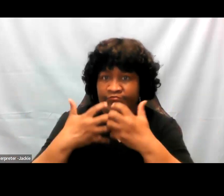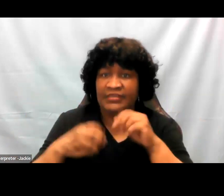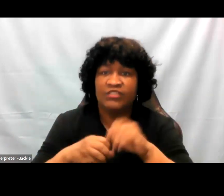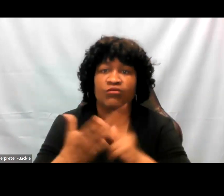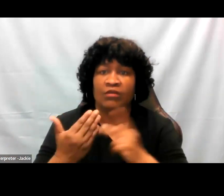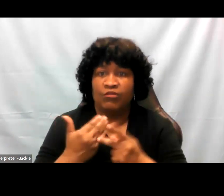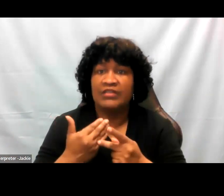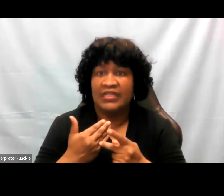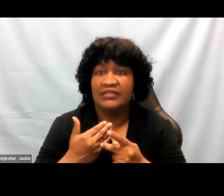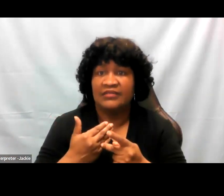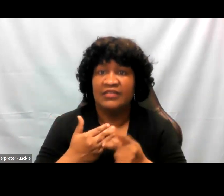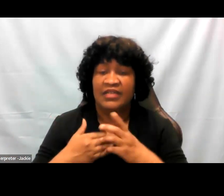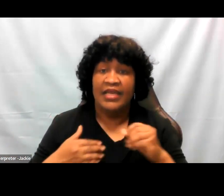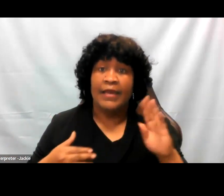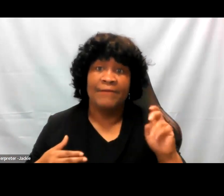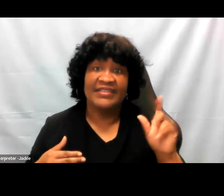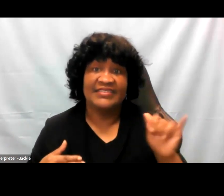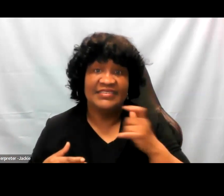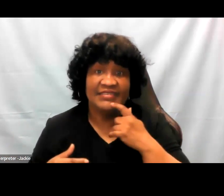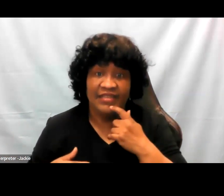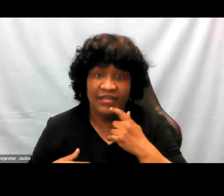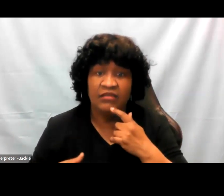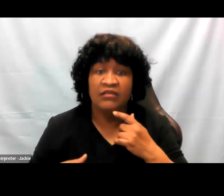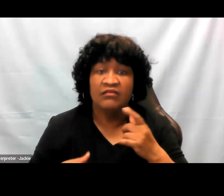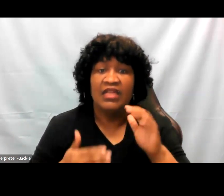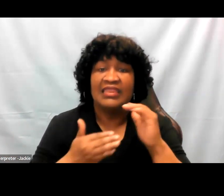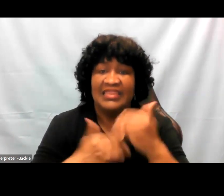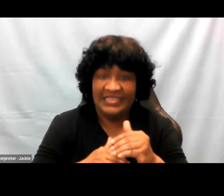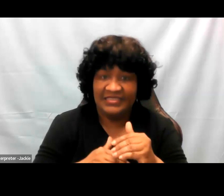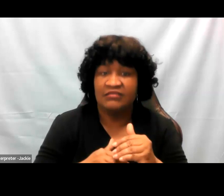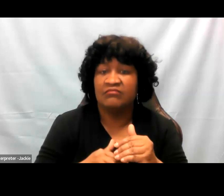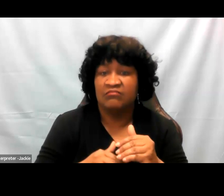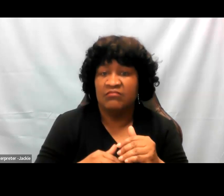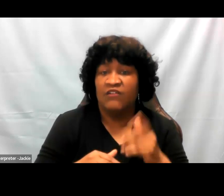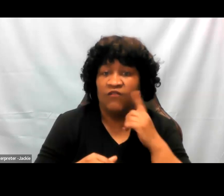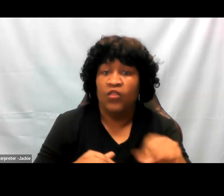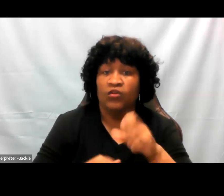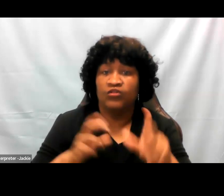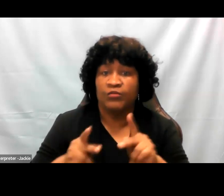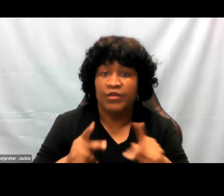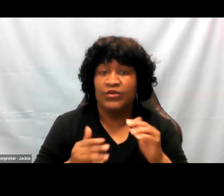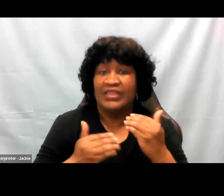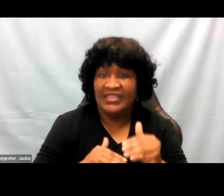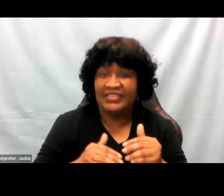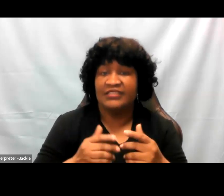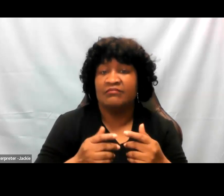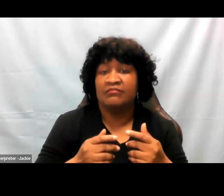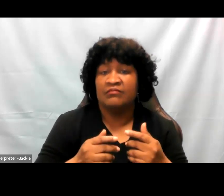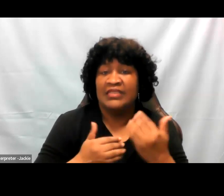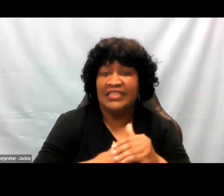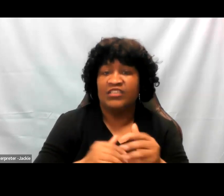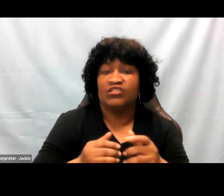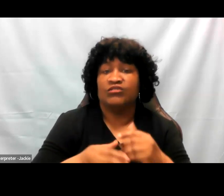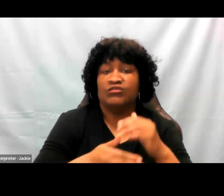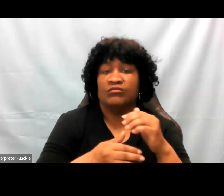And Betsy noted that LRA is least restrictive alternative for people who are tracking the acronyms. Thank